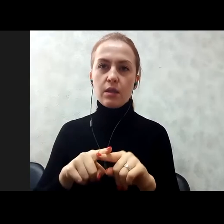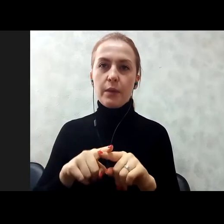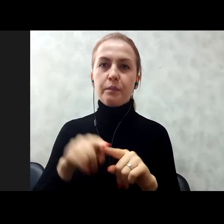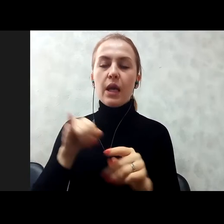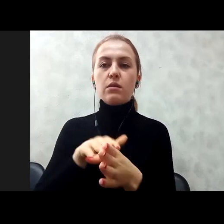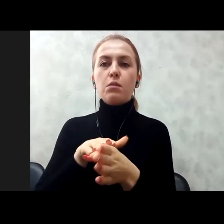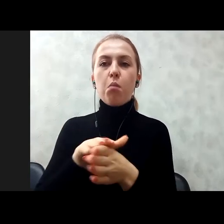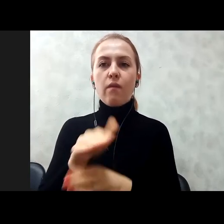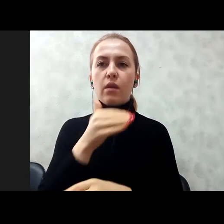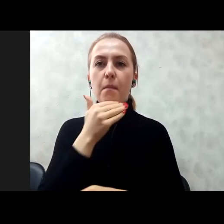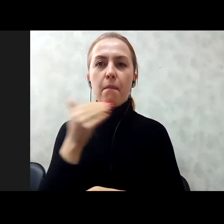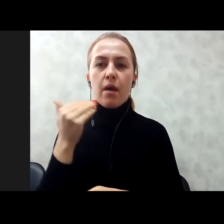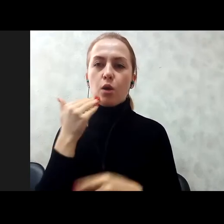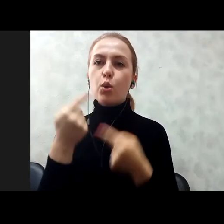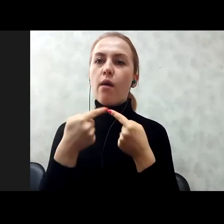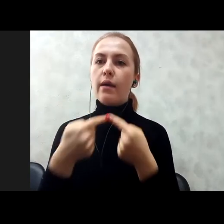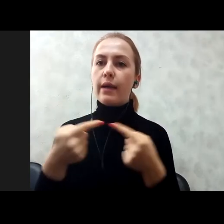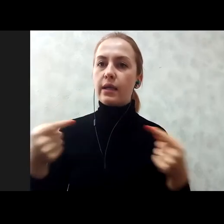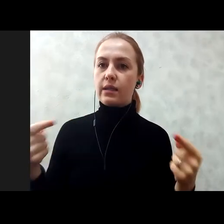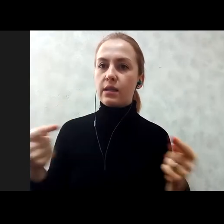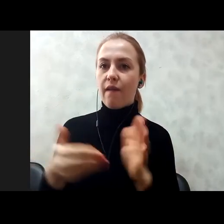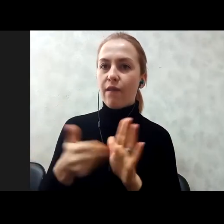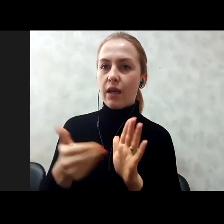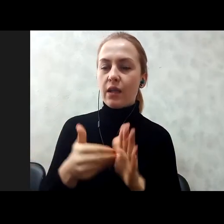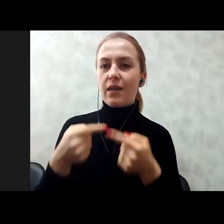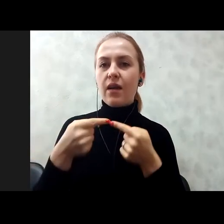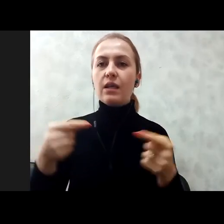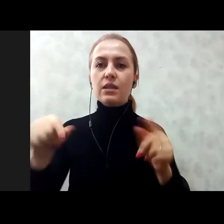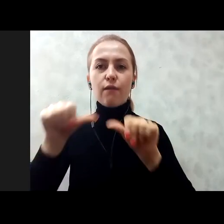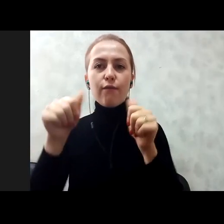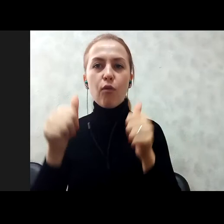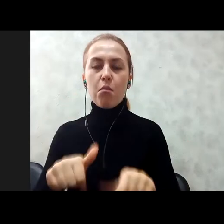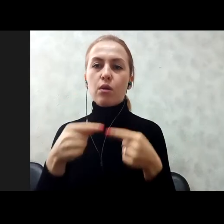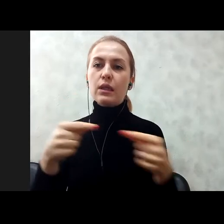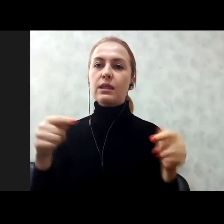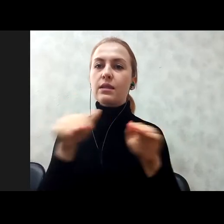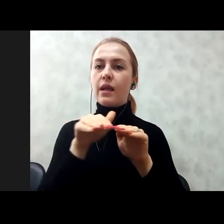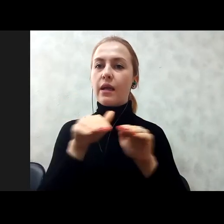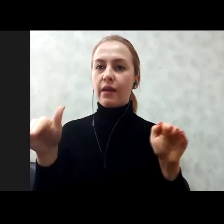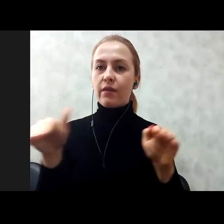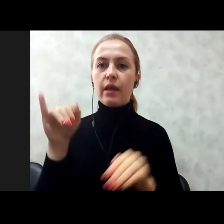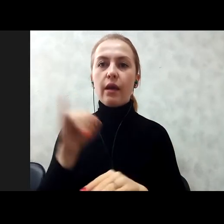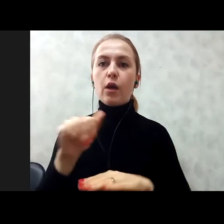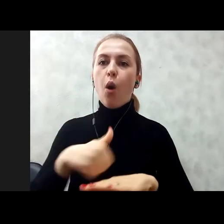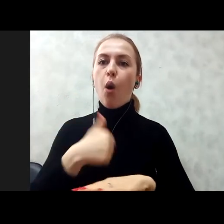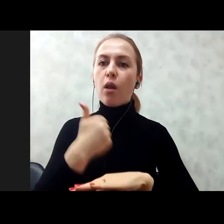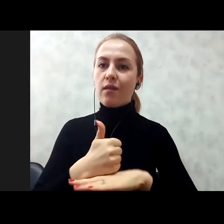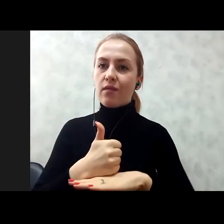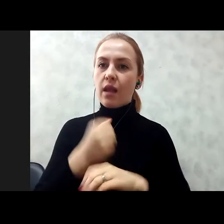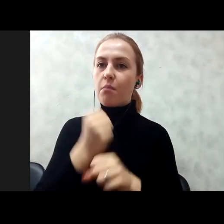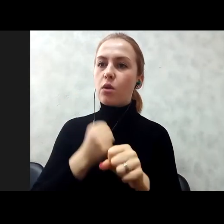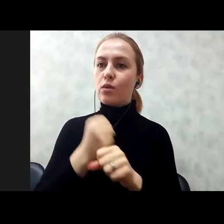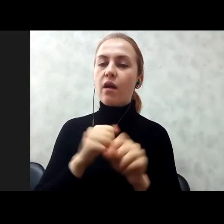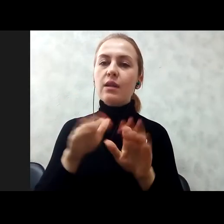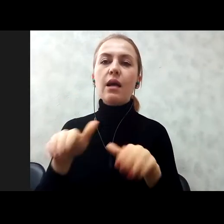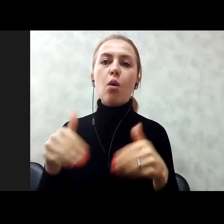been underscored several times. We faced a whole set of challenges at different levels, of different formats,